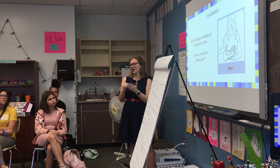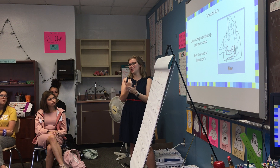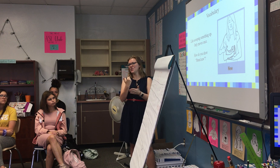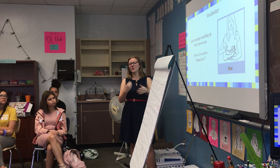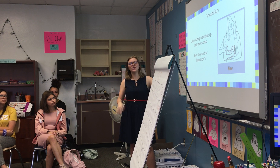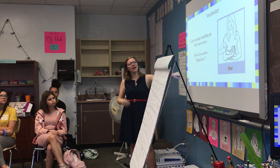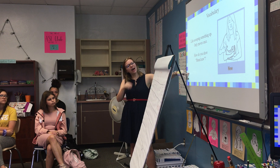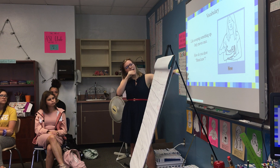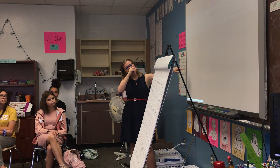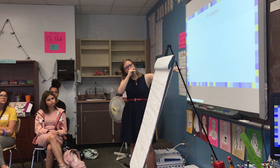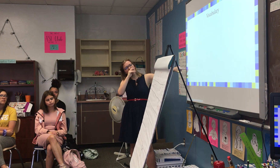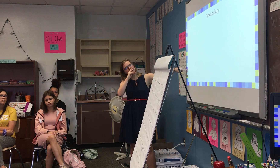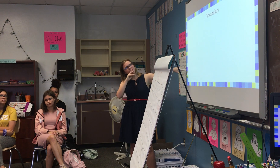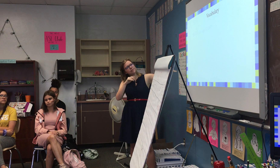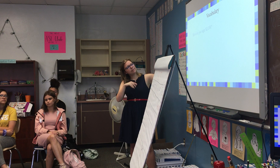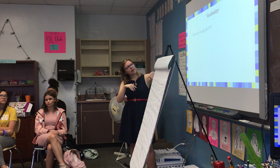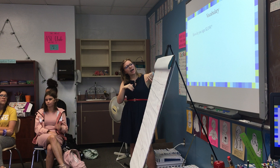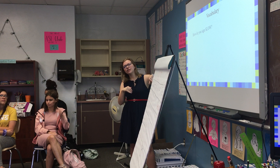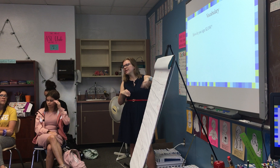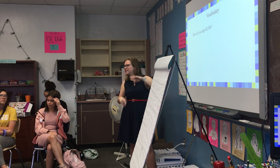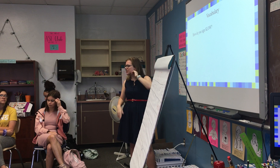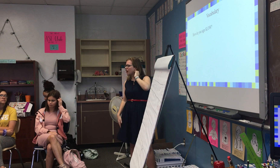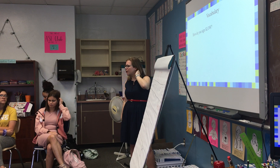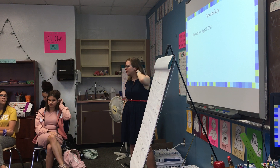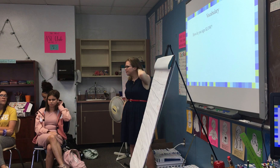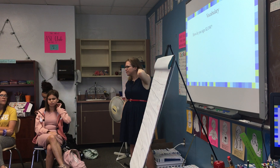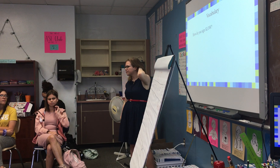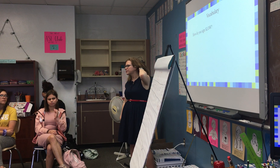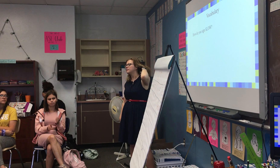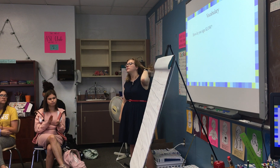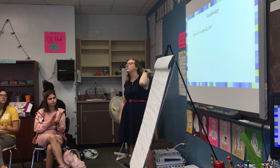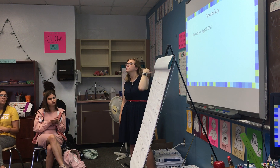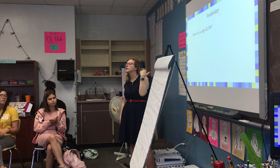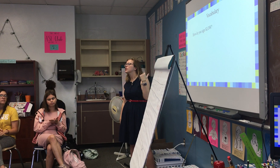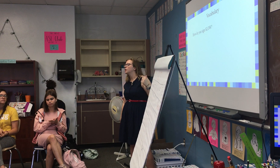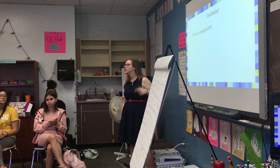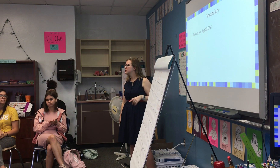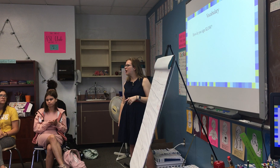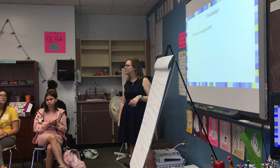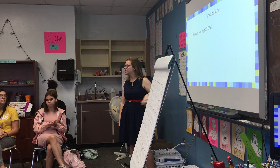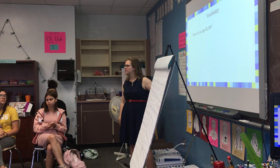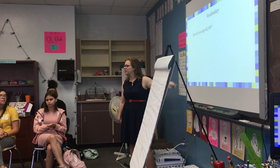new. How do you sign slow? What's the opposite of slow?